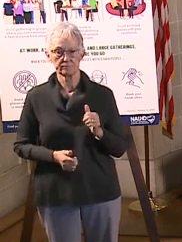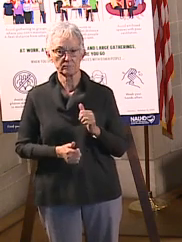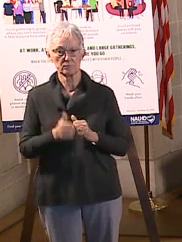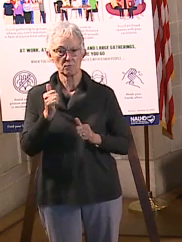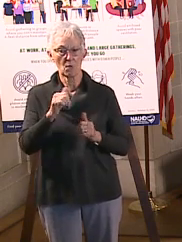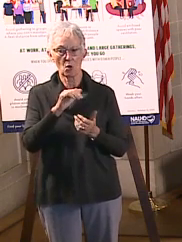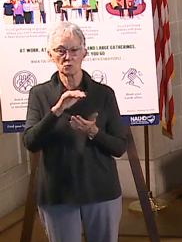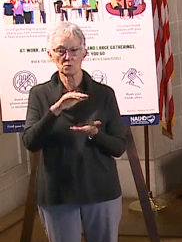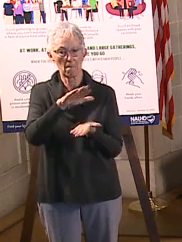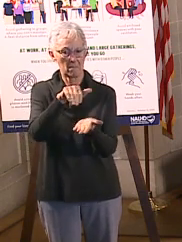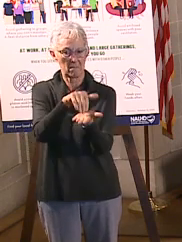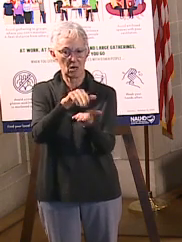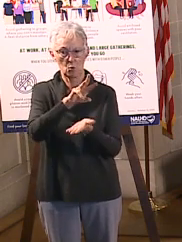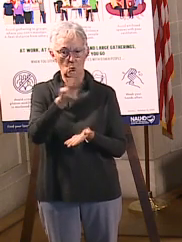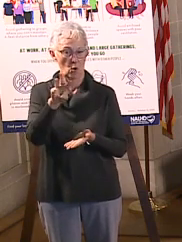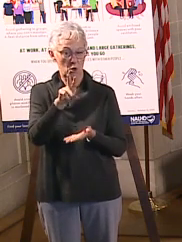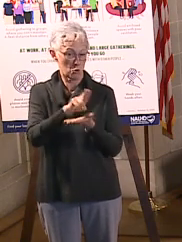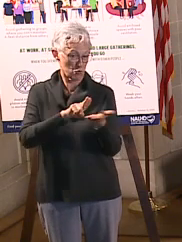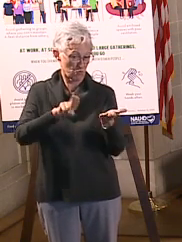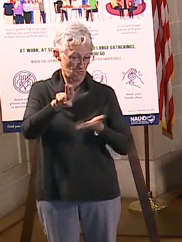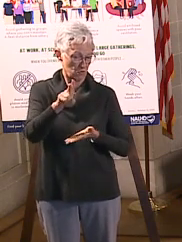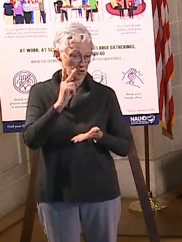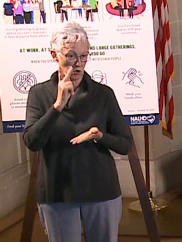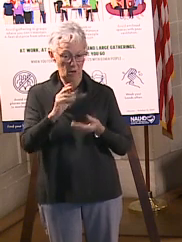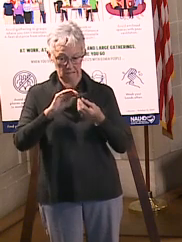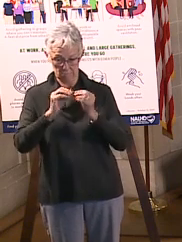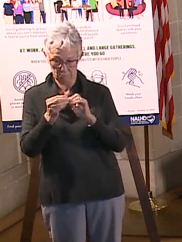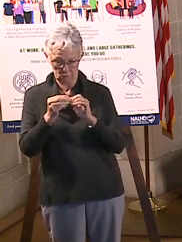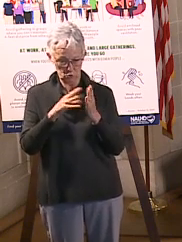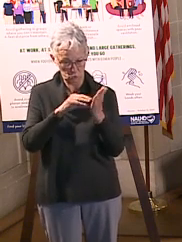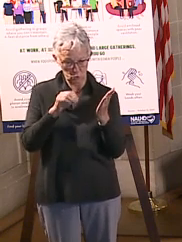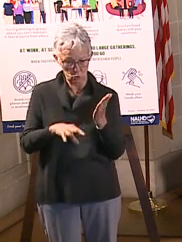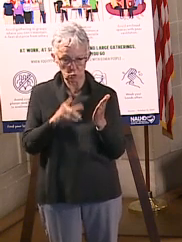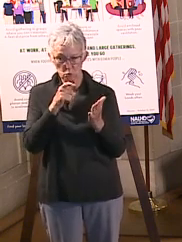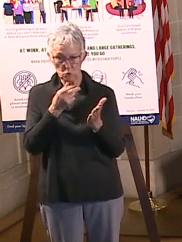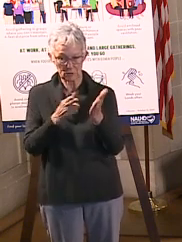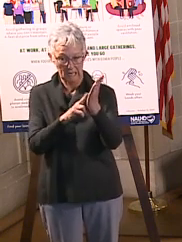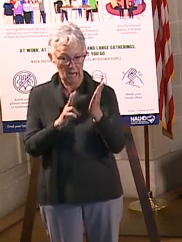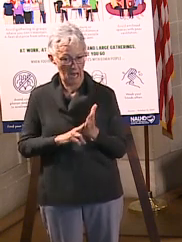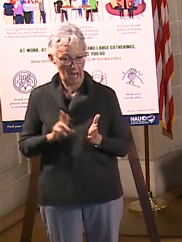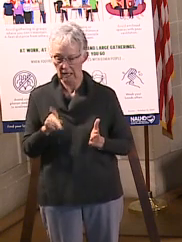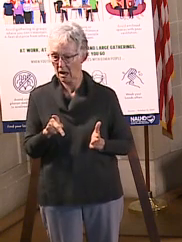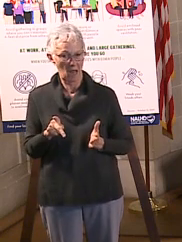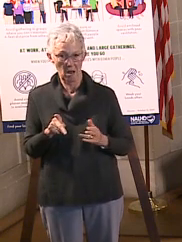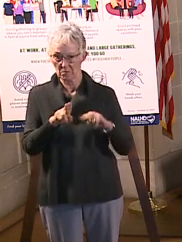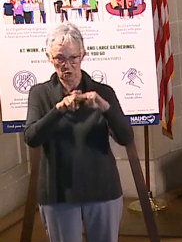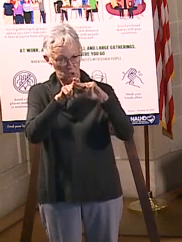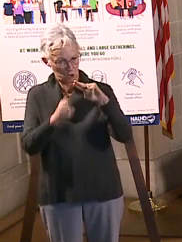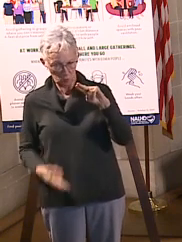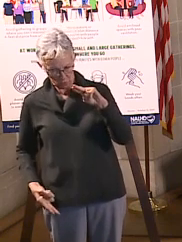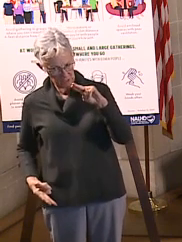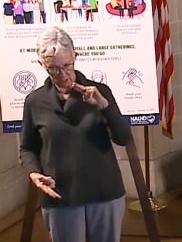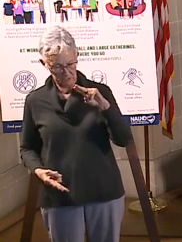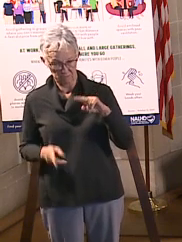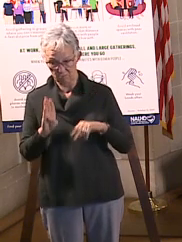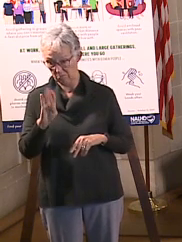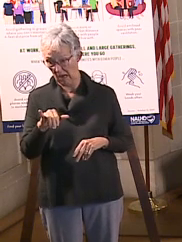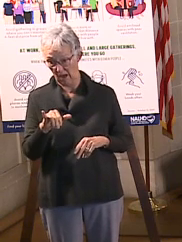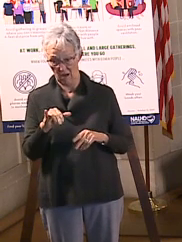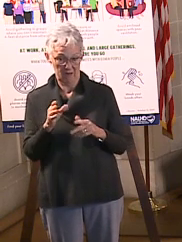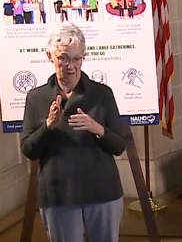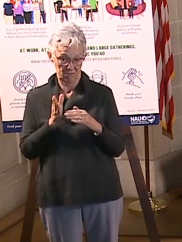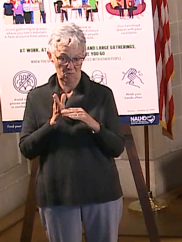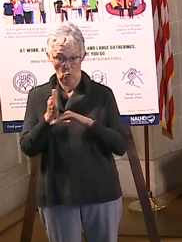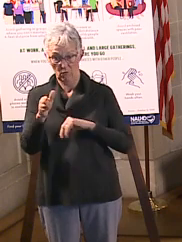saw enrollment drop, often in as much as double digits, especially on incoming freshmen, more significantly, enrollment drops across